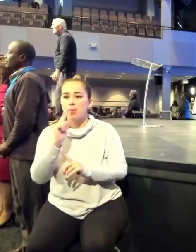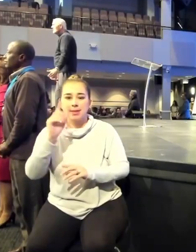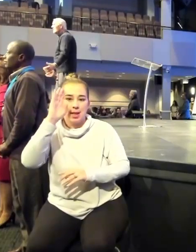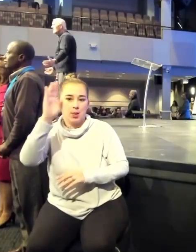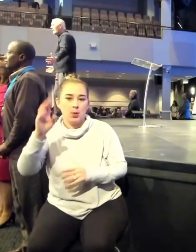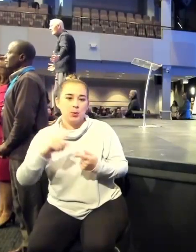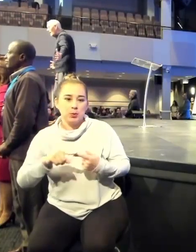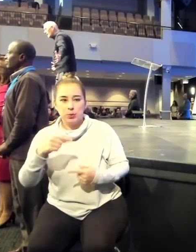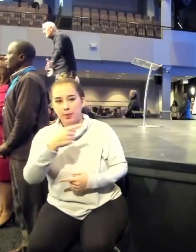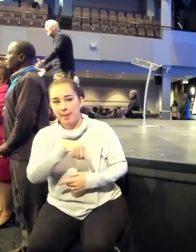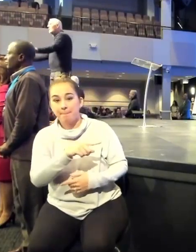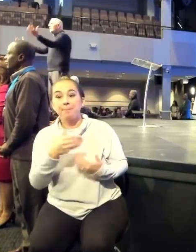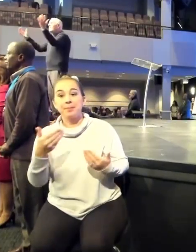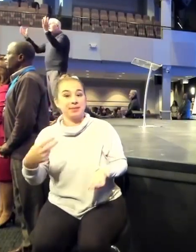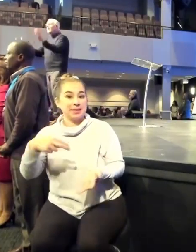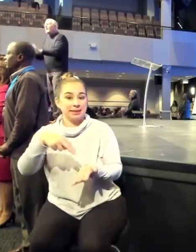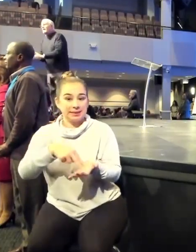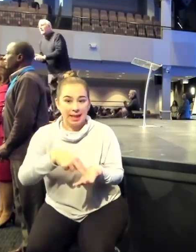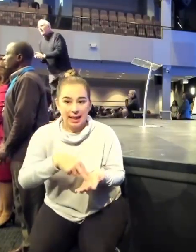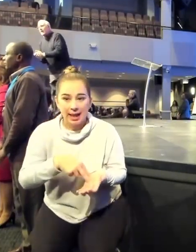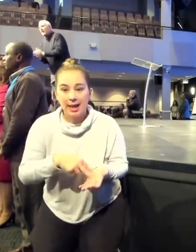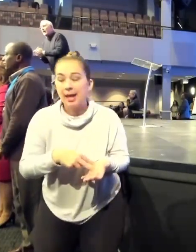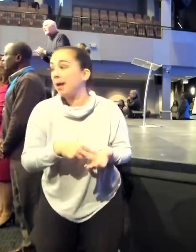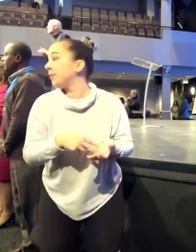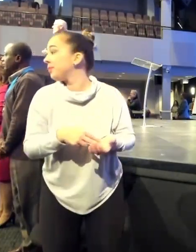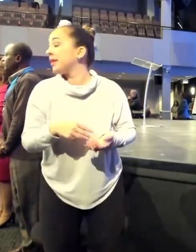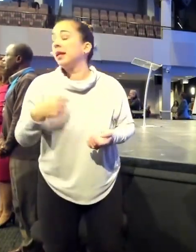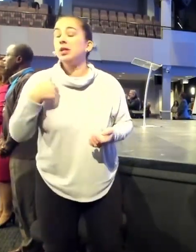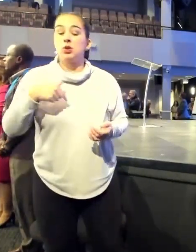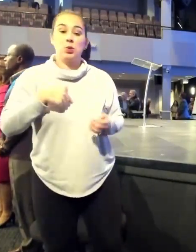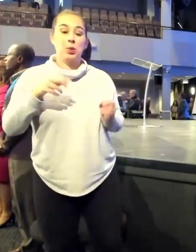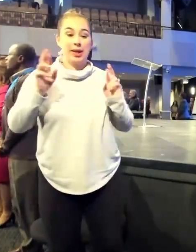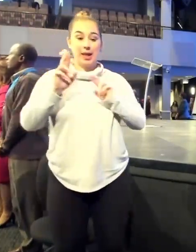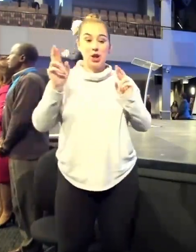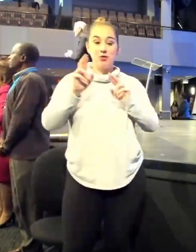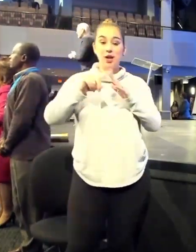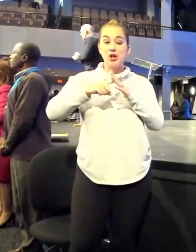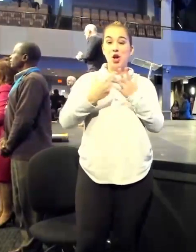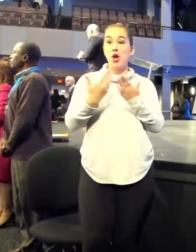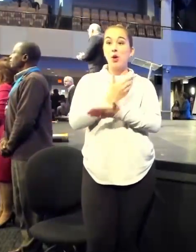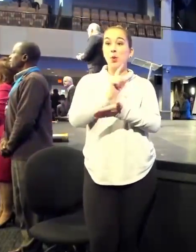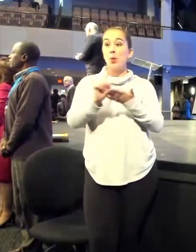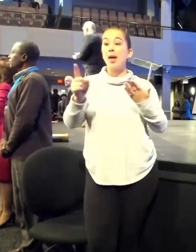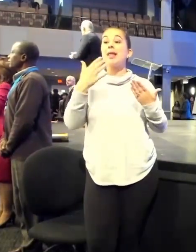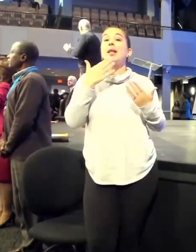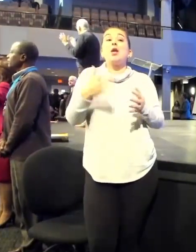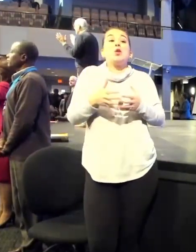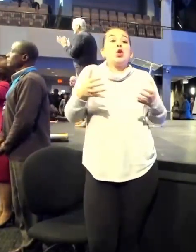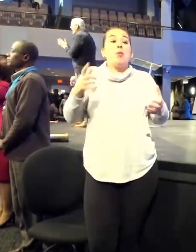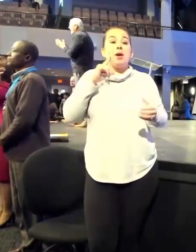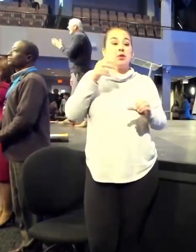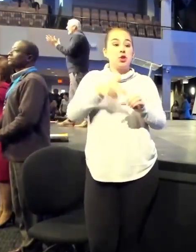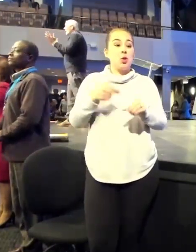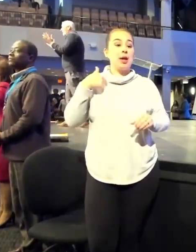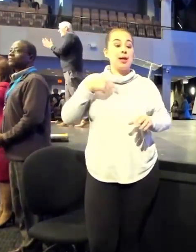hi to them. Why don't we stand to our feet as we get ready to head into a brand new week? Thank you so much for being here today. Don't